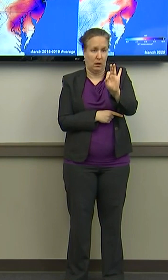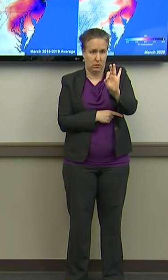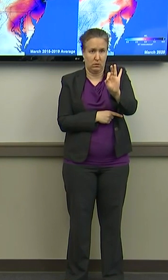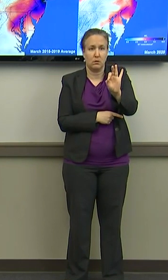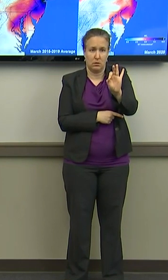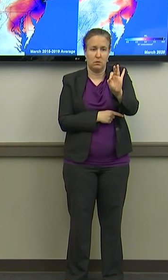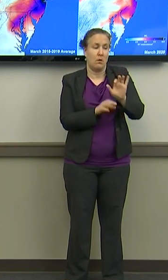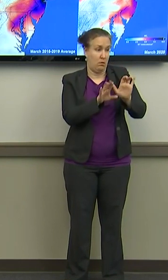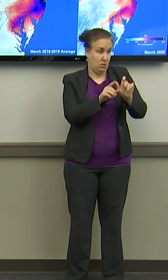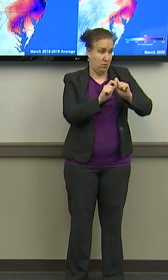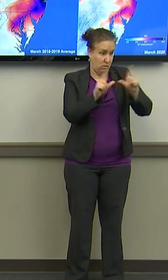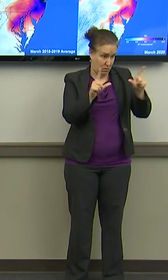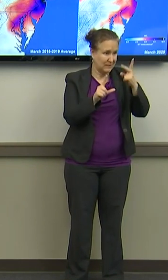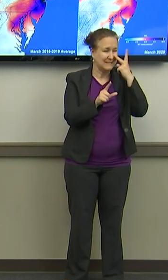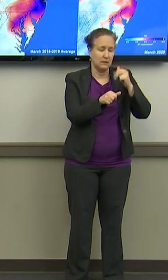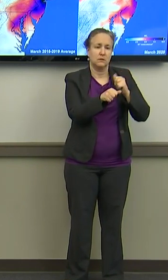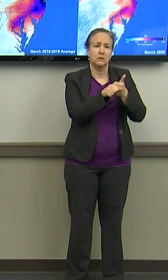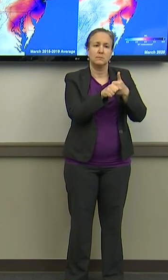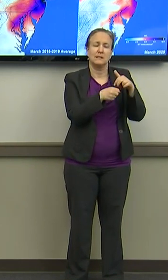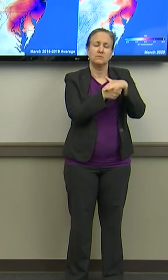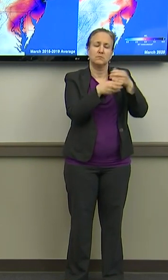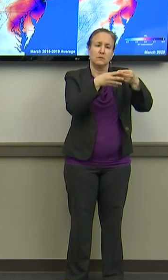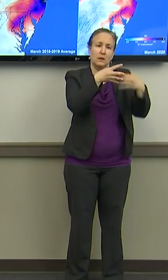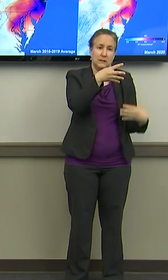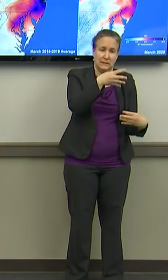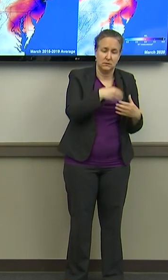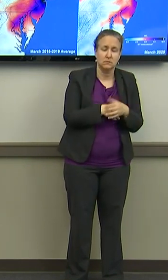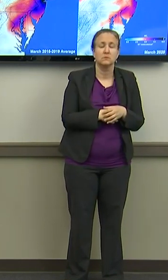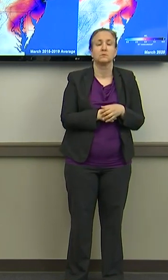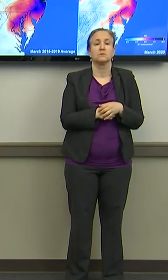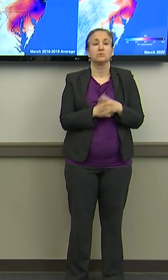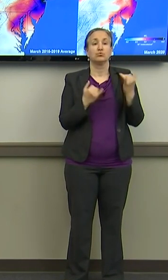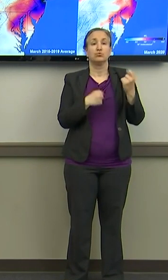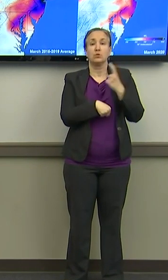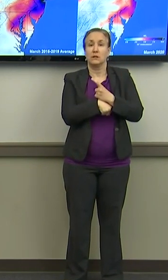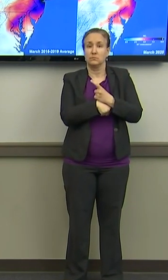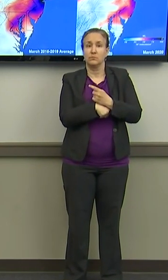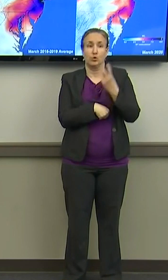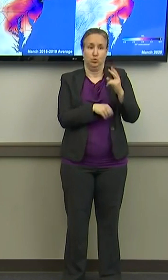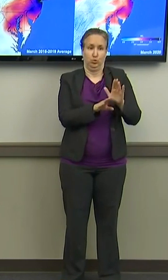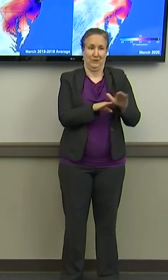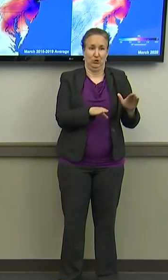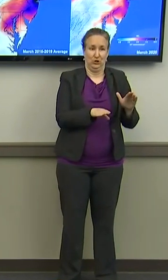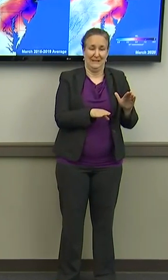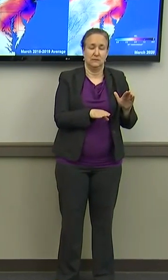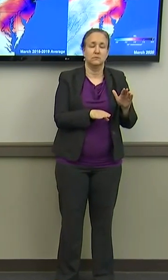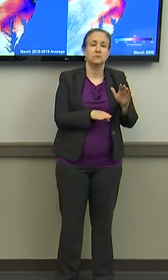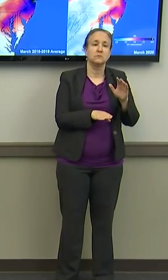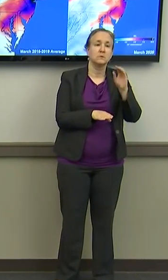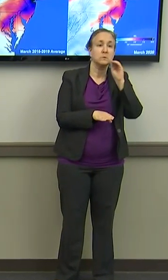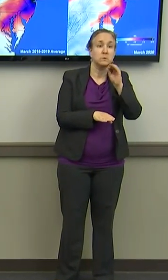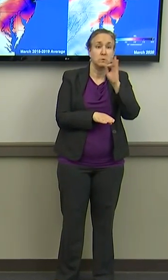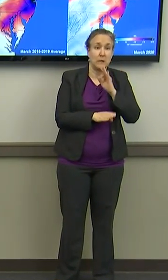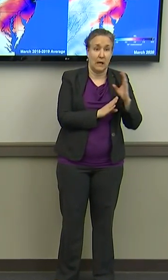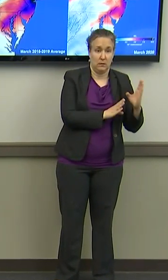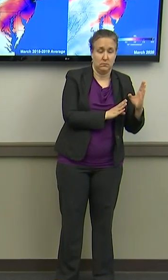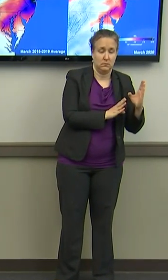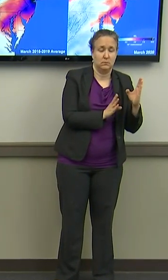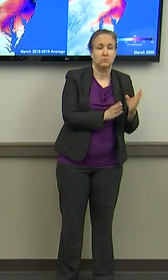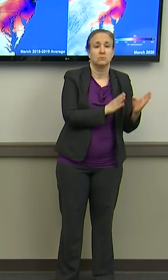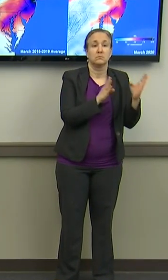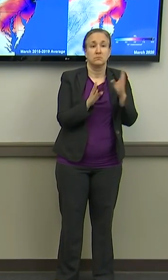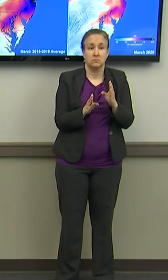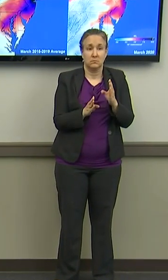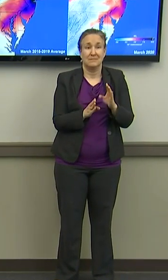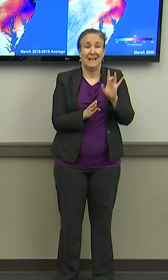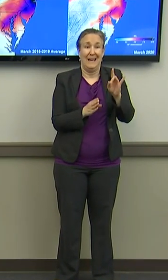montcopa.org/COVID-19 for an updated geographic listing. Today we have 2 children between the ages of 0 and 9,